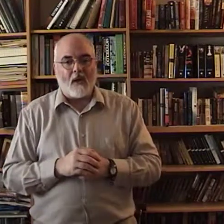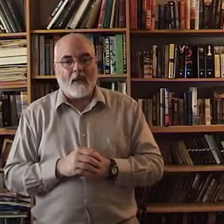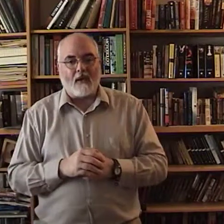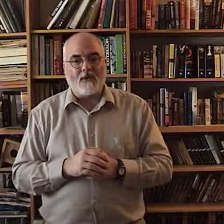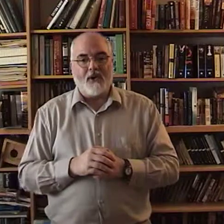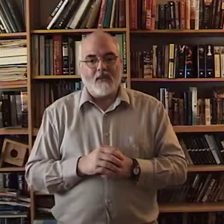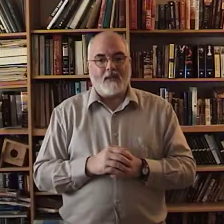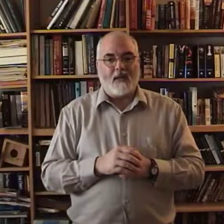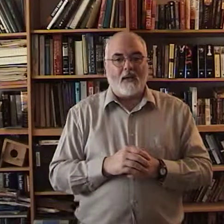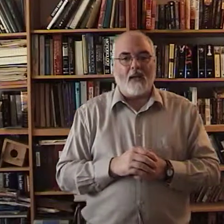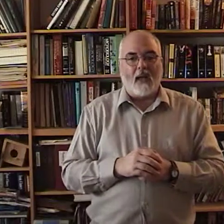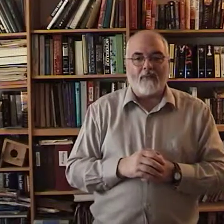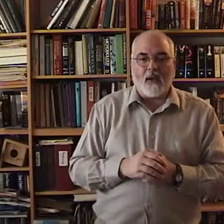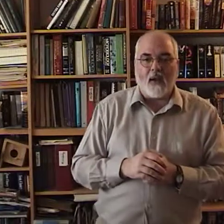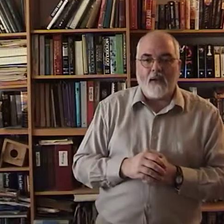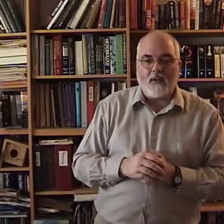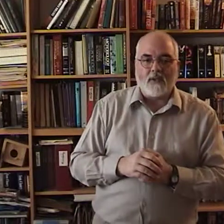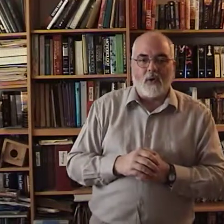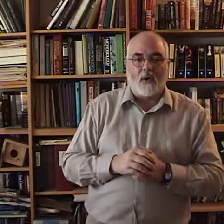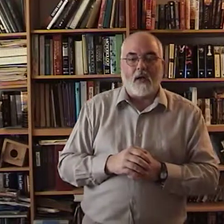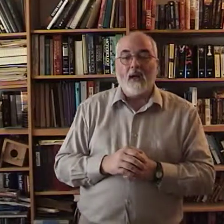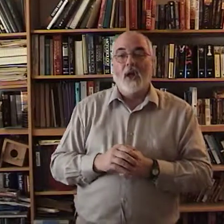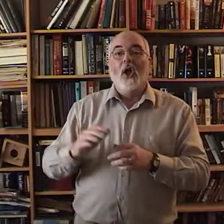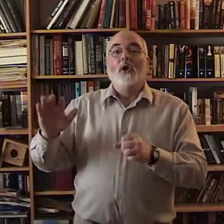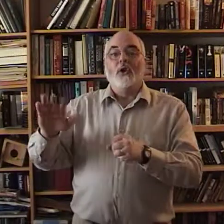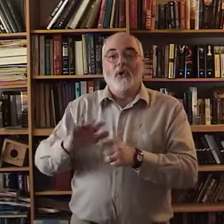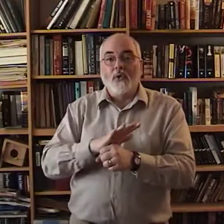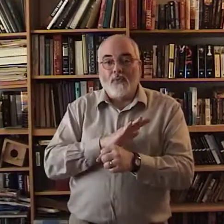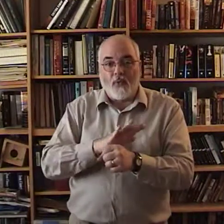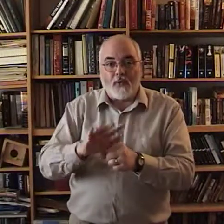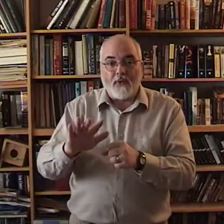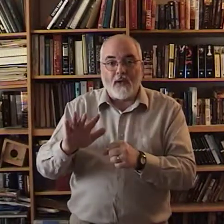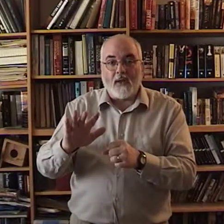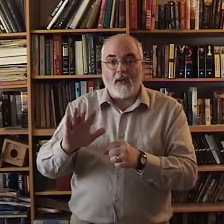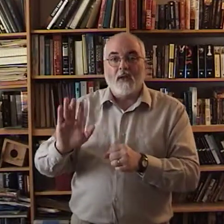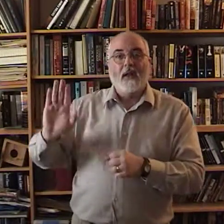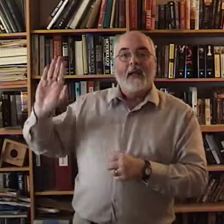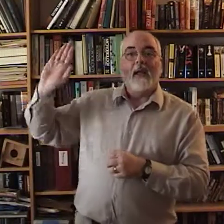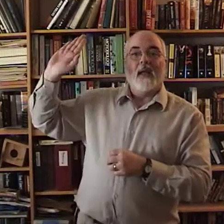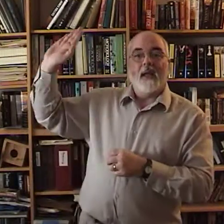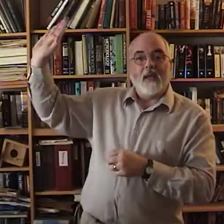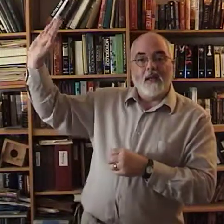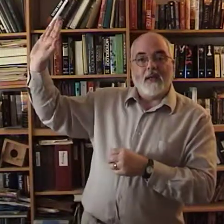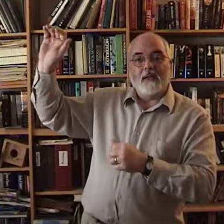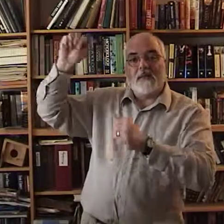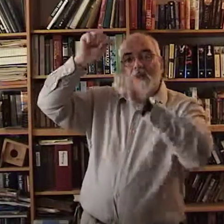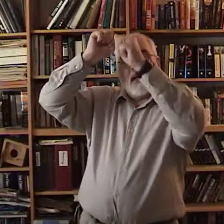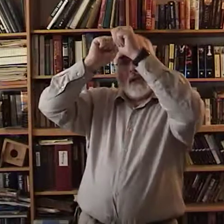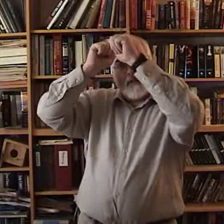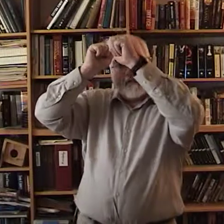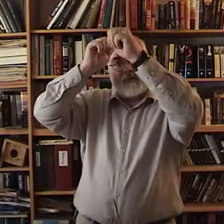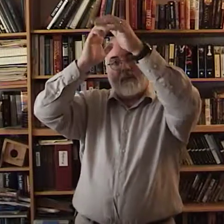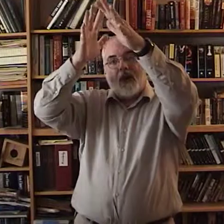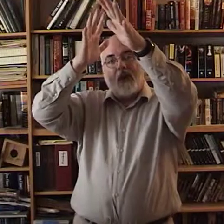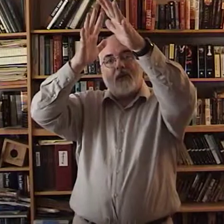about Jesus here. He left all heaven's glory to fulfill his